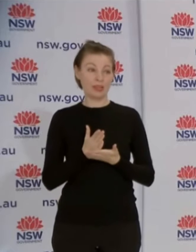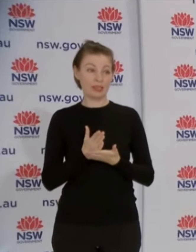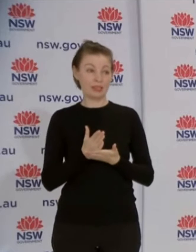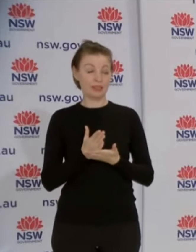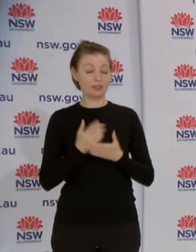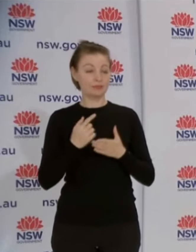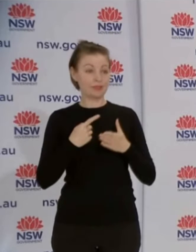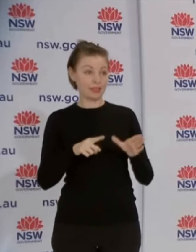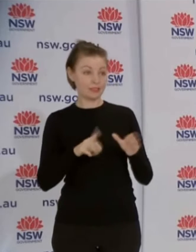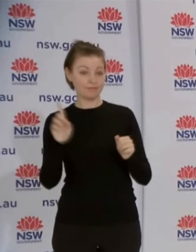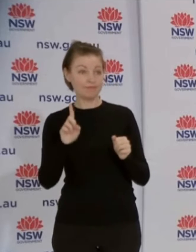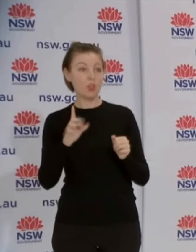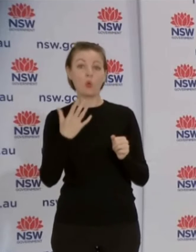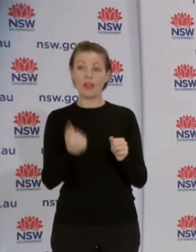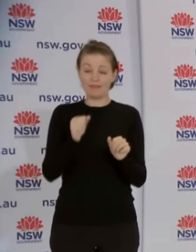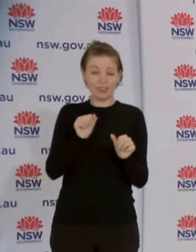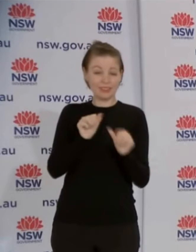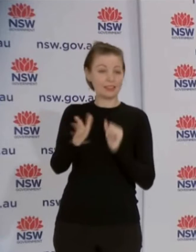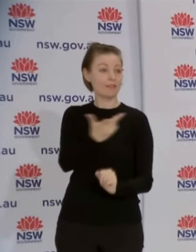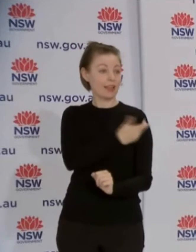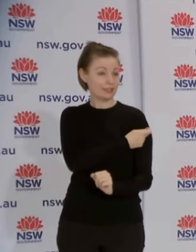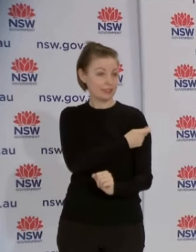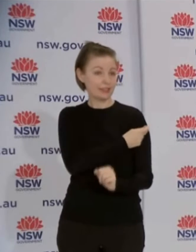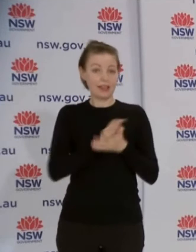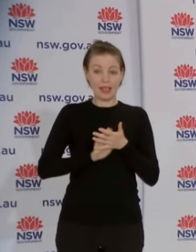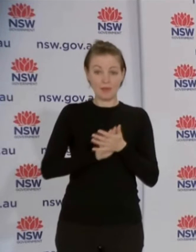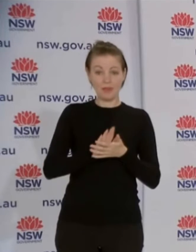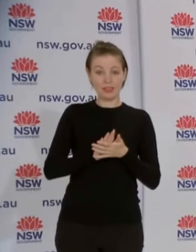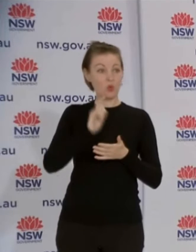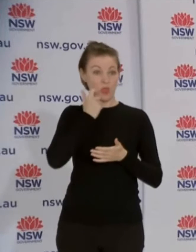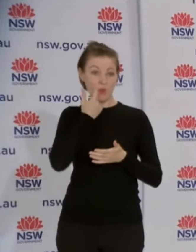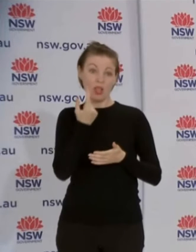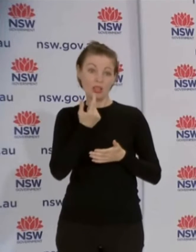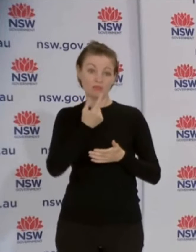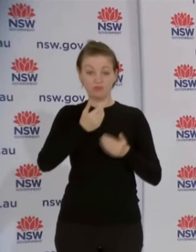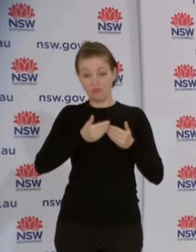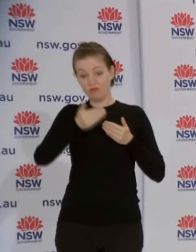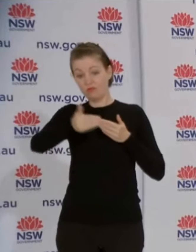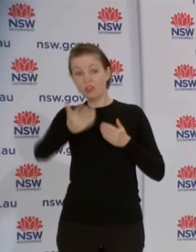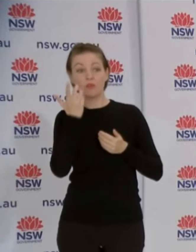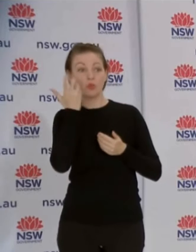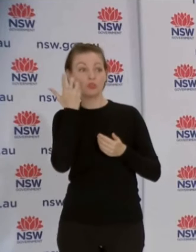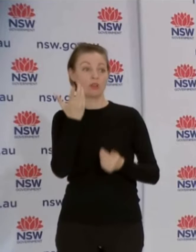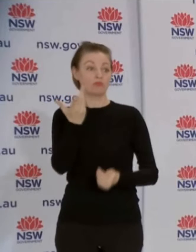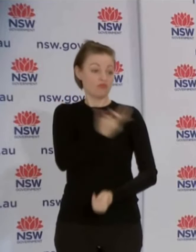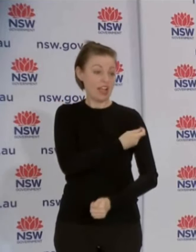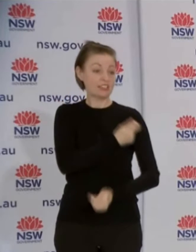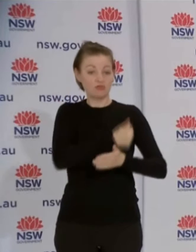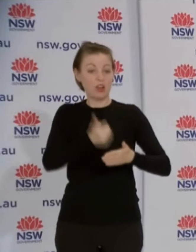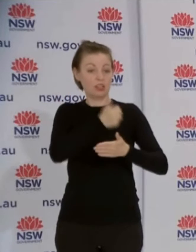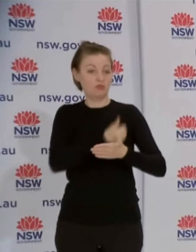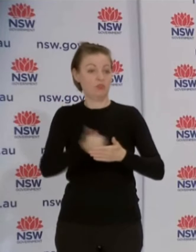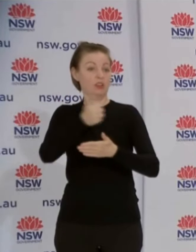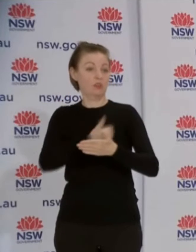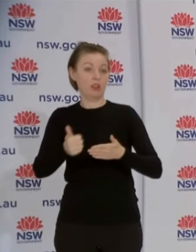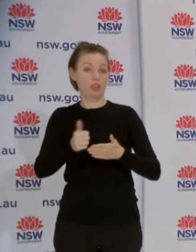I think I've indicated before that we will be getting vaccinated regularly. There will be new strains that emerge potentially,